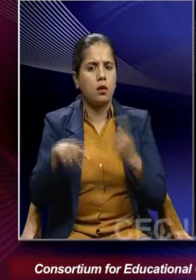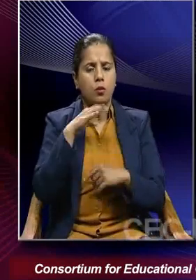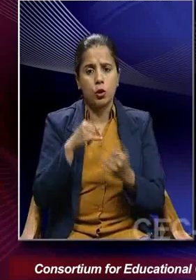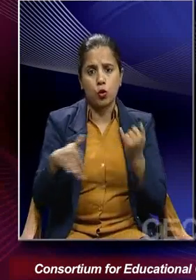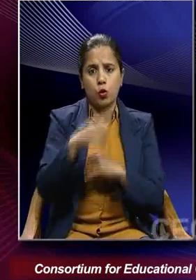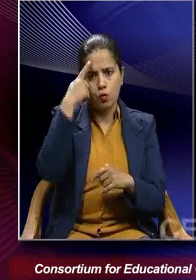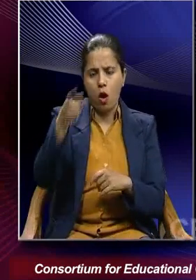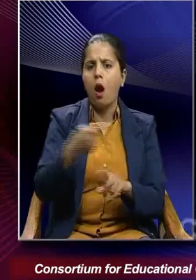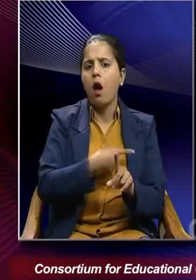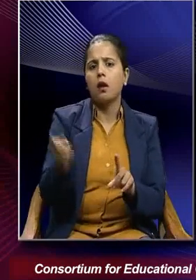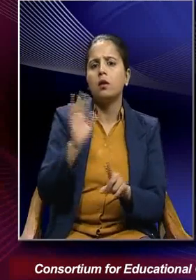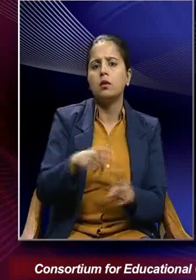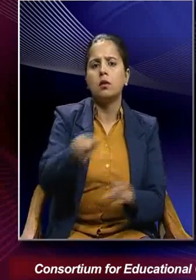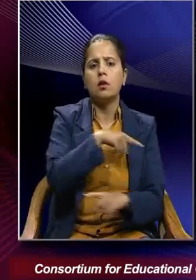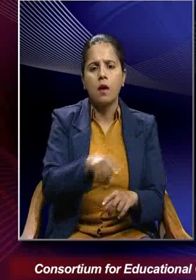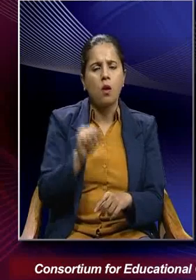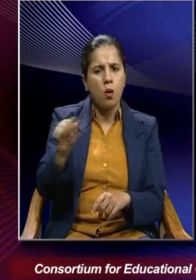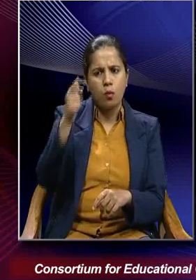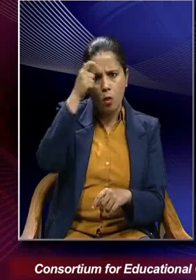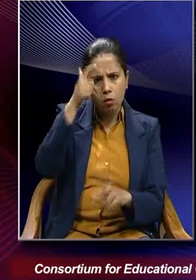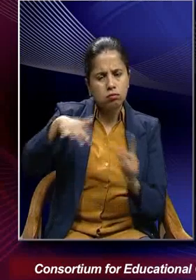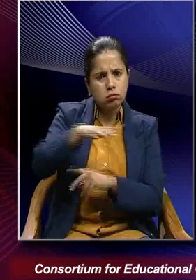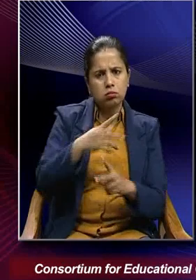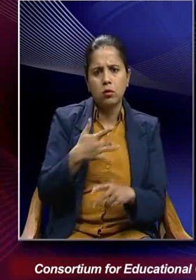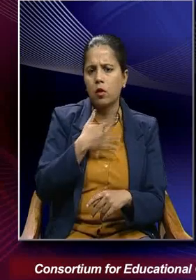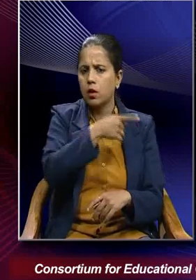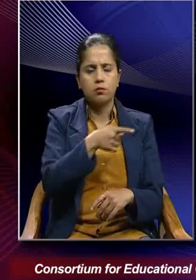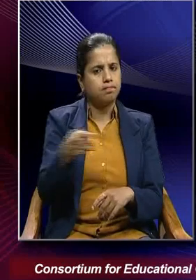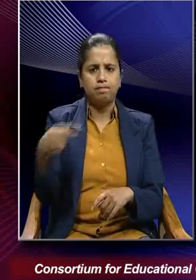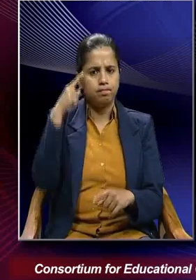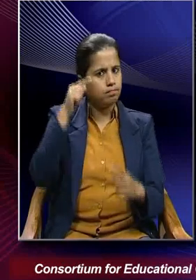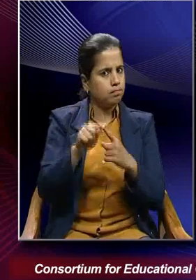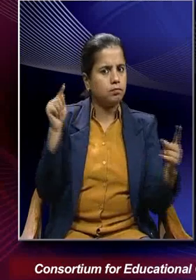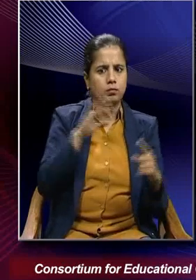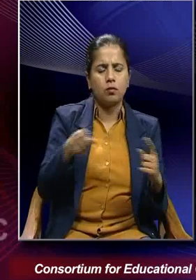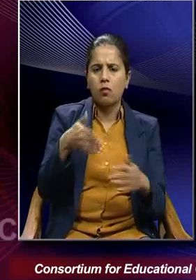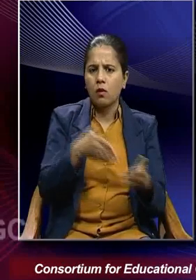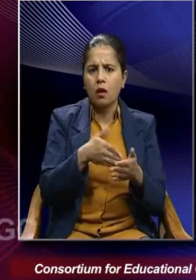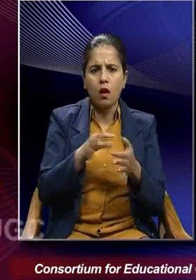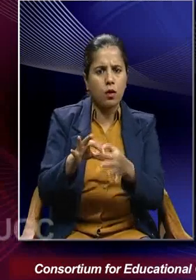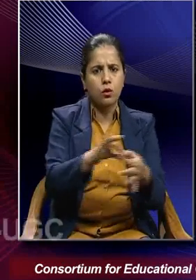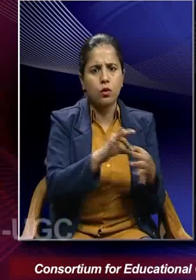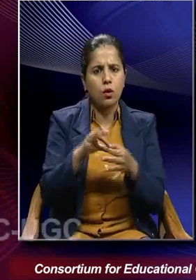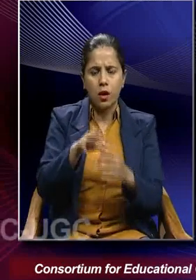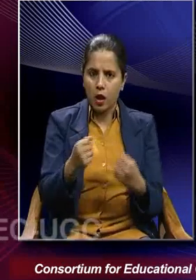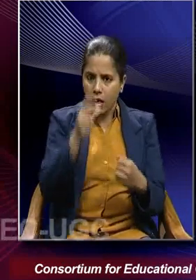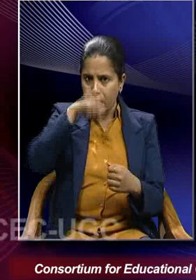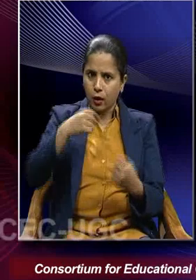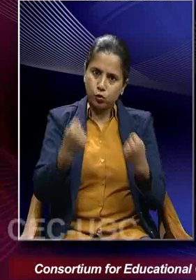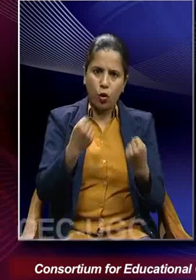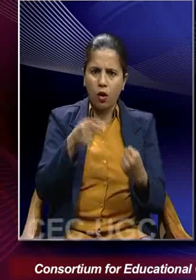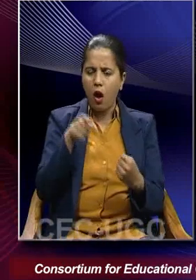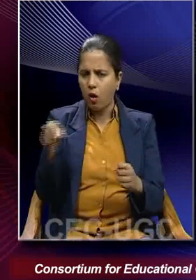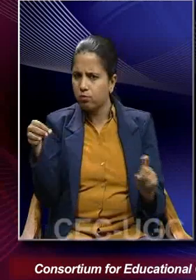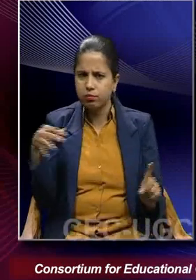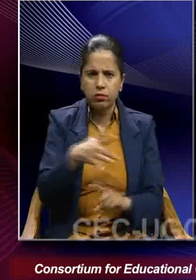socialists for their agitation on that particular issue when he considered that it was hampering the unity and the strength of the country as well. So